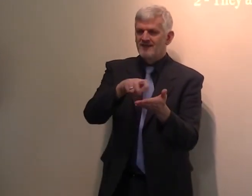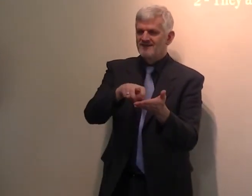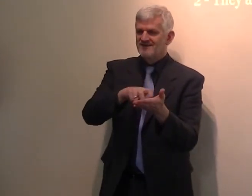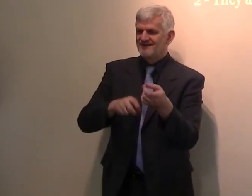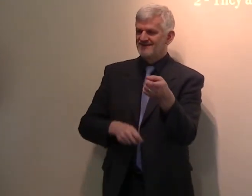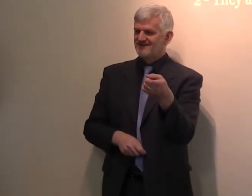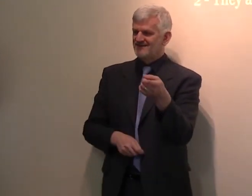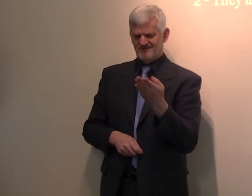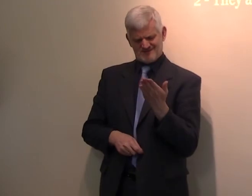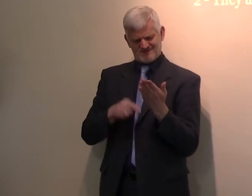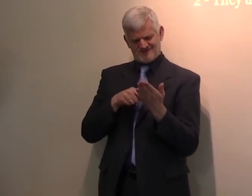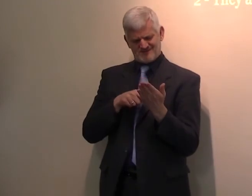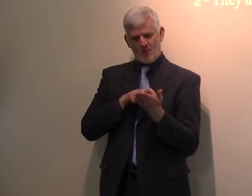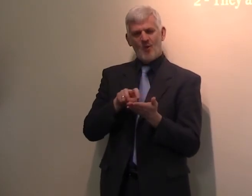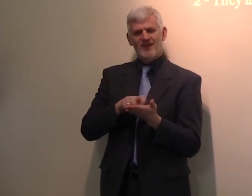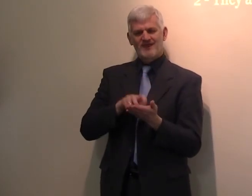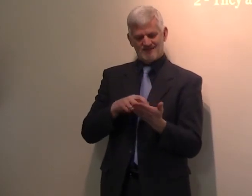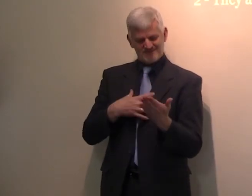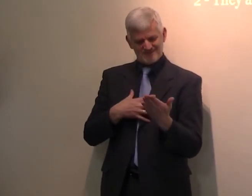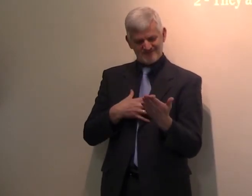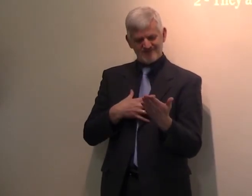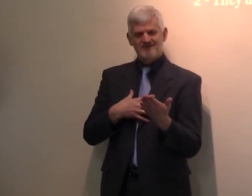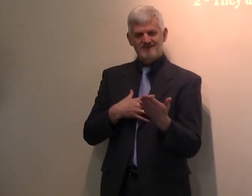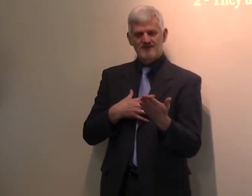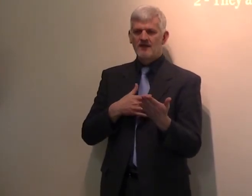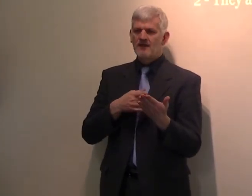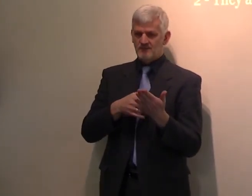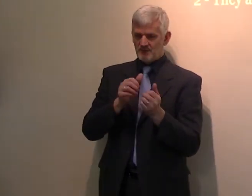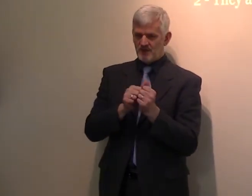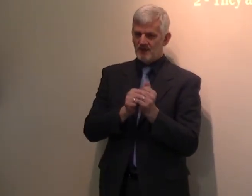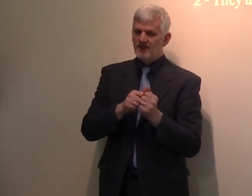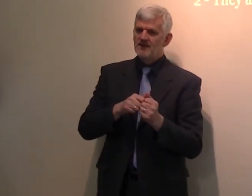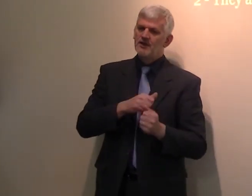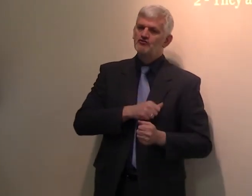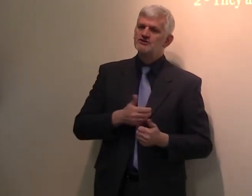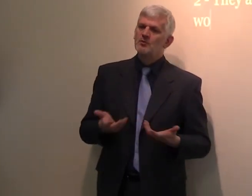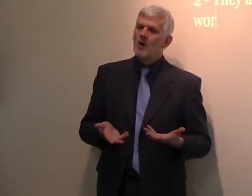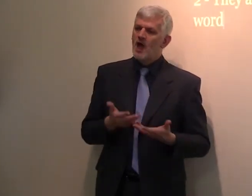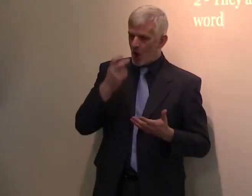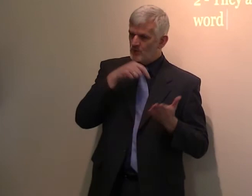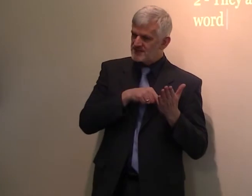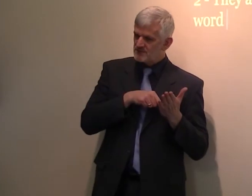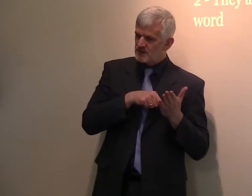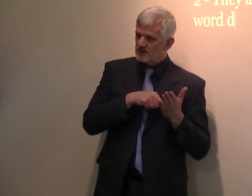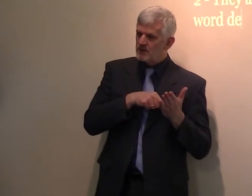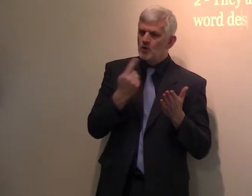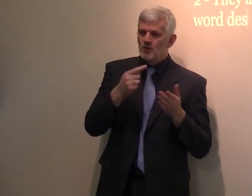And this is a word that describes believers of the Old Testament. Enoch walked with the Lord. Noah